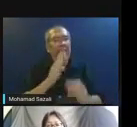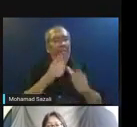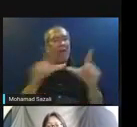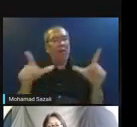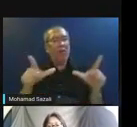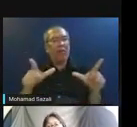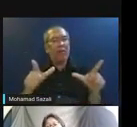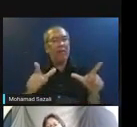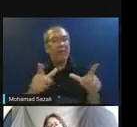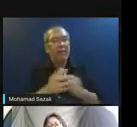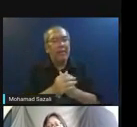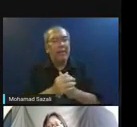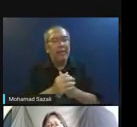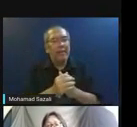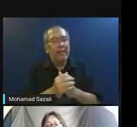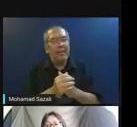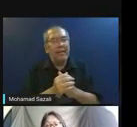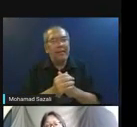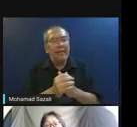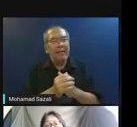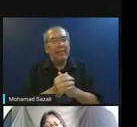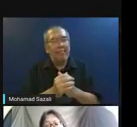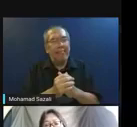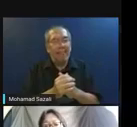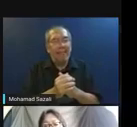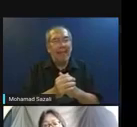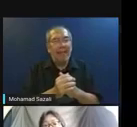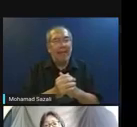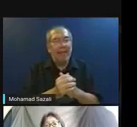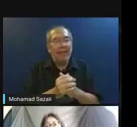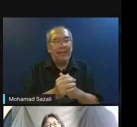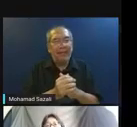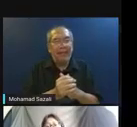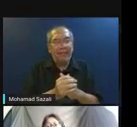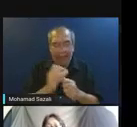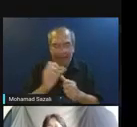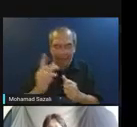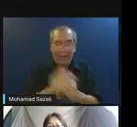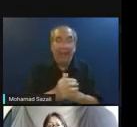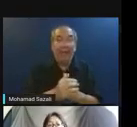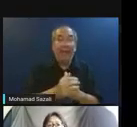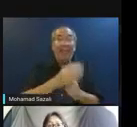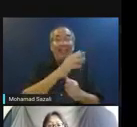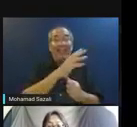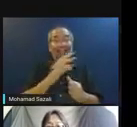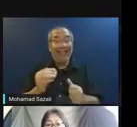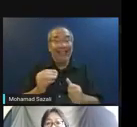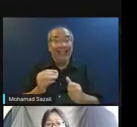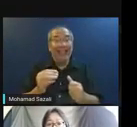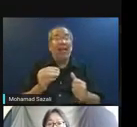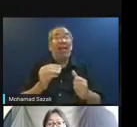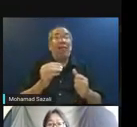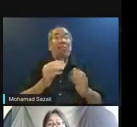very fast. So basically, sign language has the same structure as spoken language.